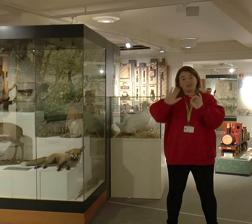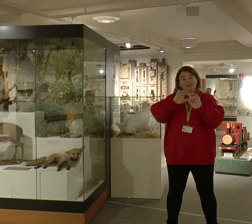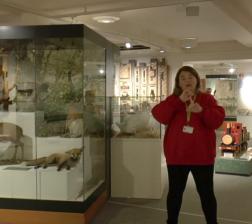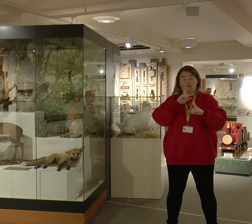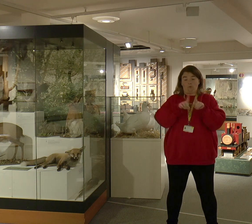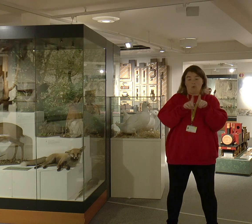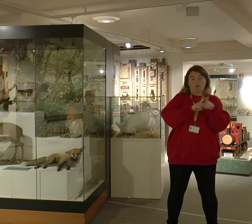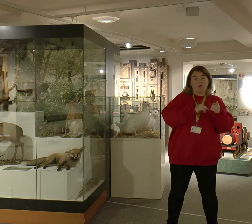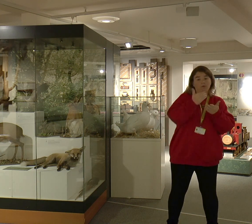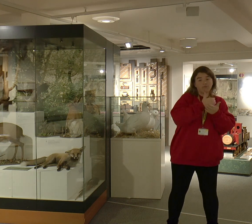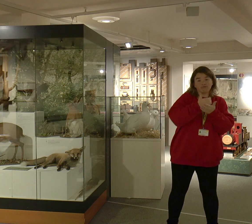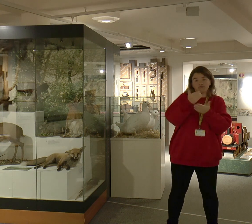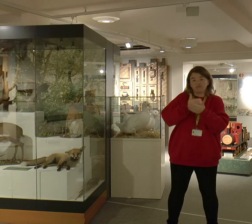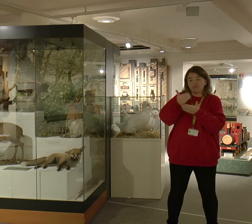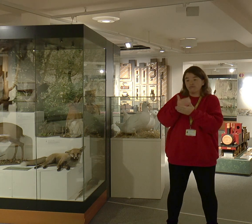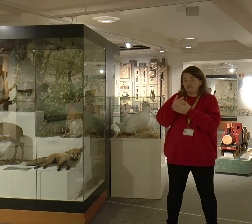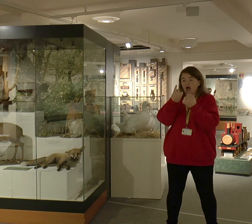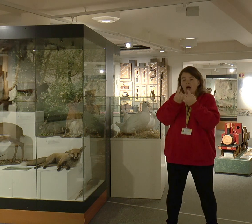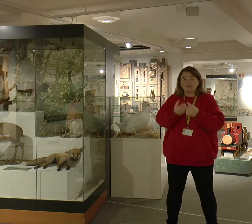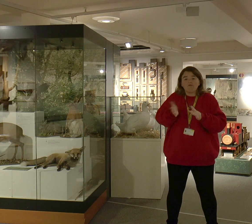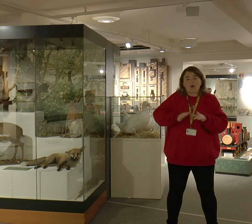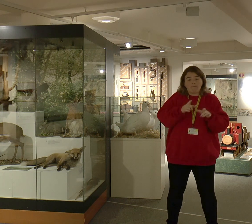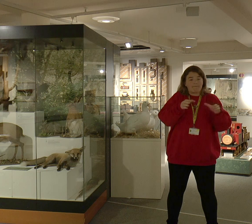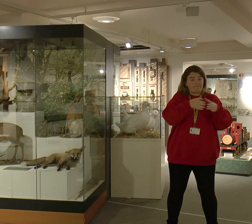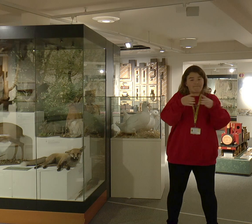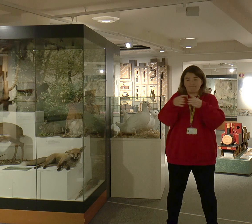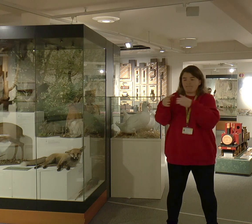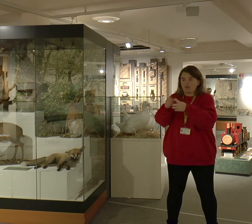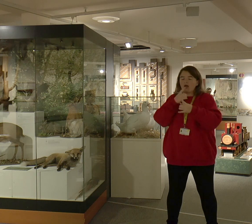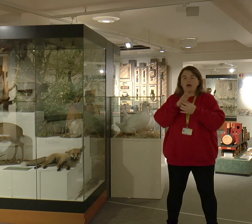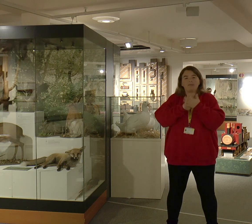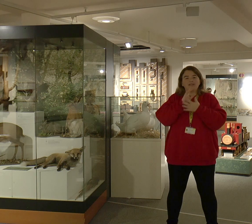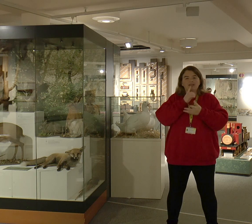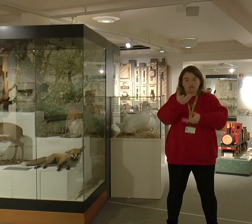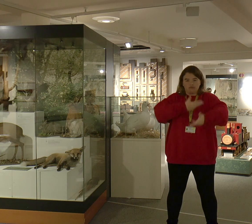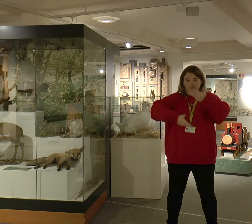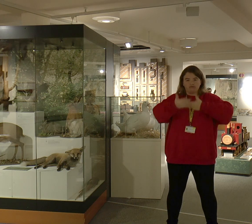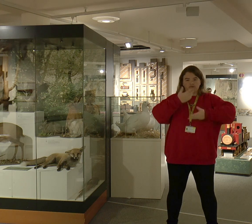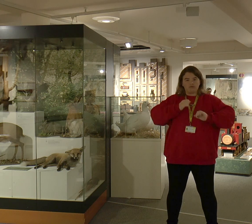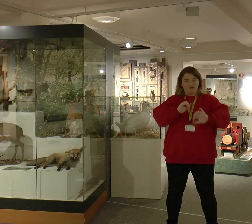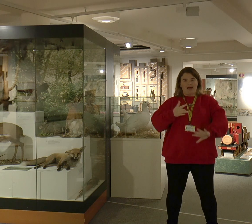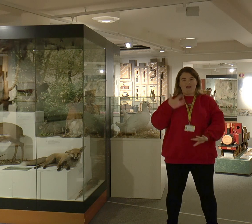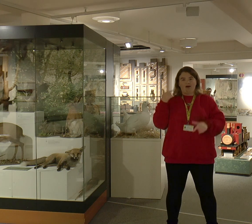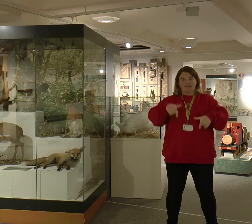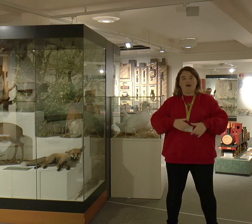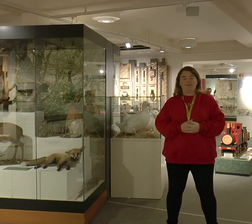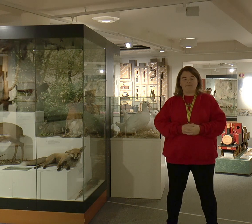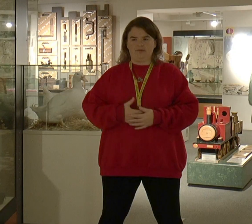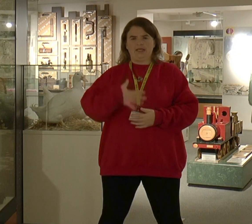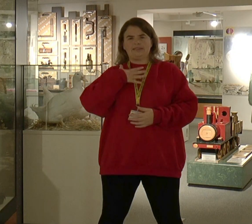will show what's going on in Bucks at the moment. We'd also like to collect different items from the groups to show your stories here.